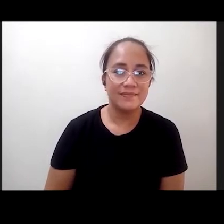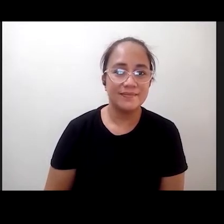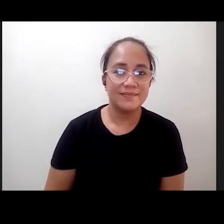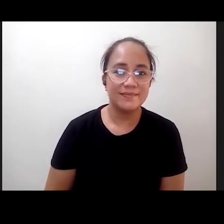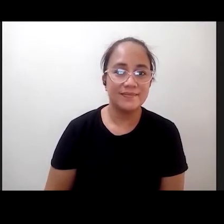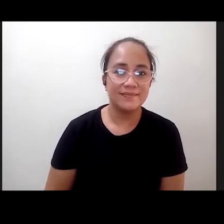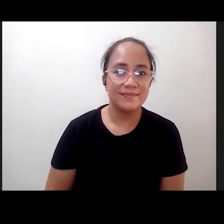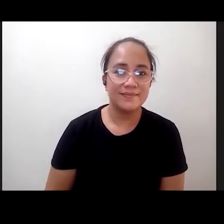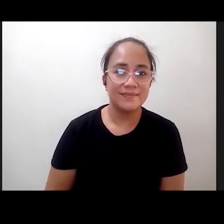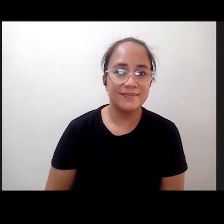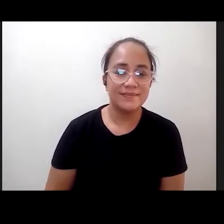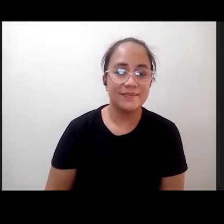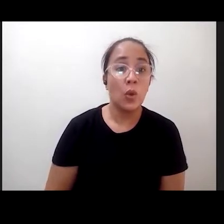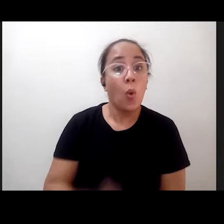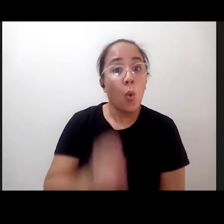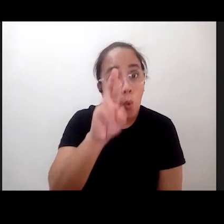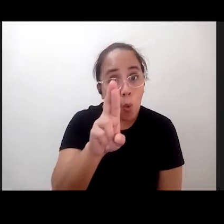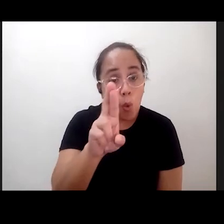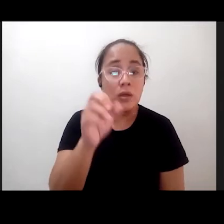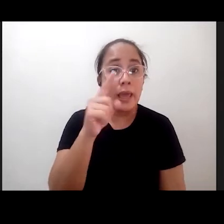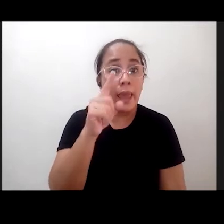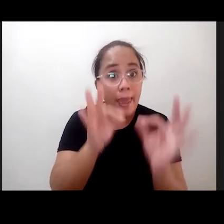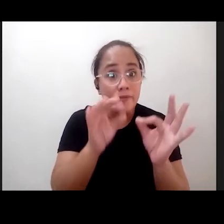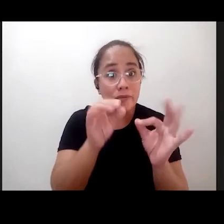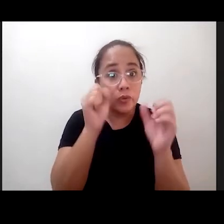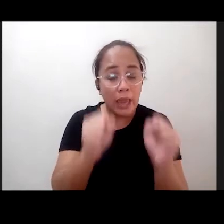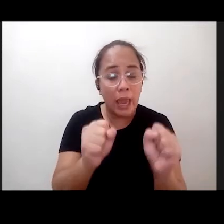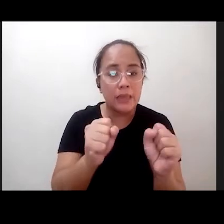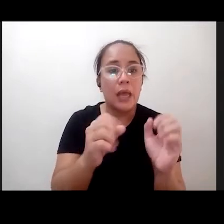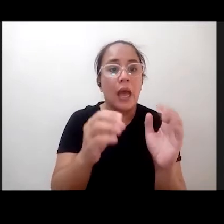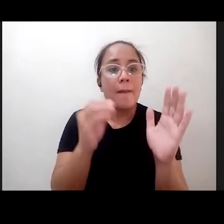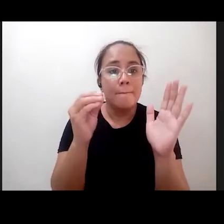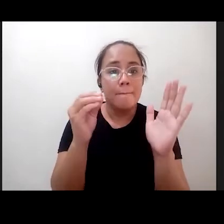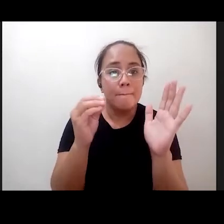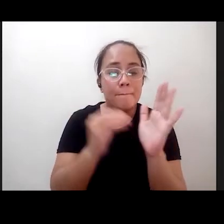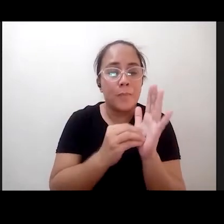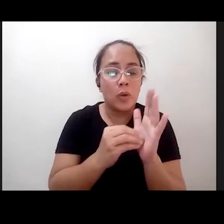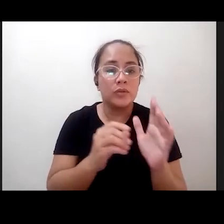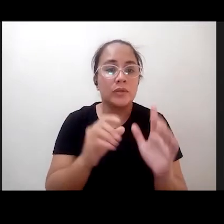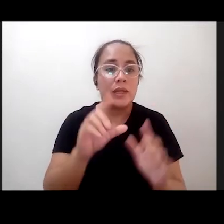Or if you can put manual at the very left-hand corner.